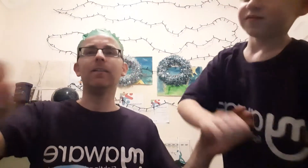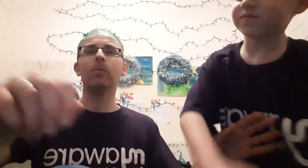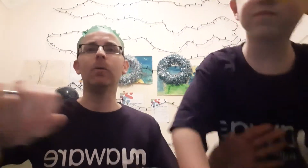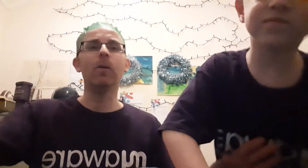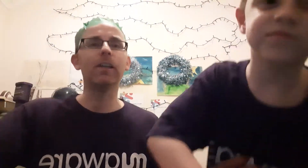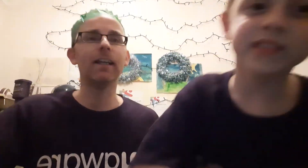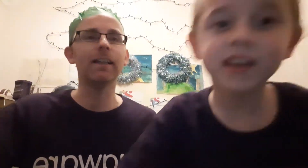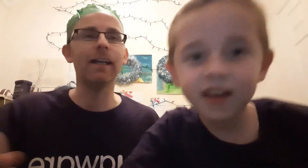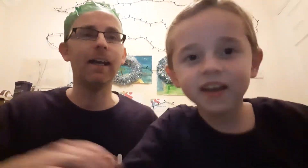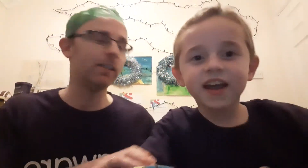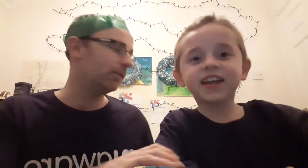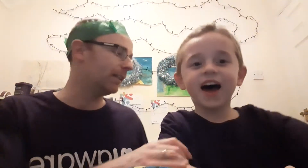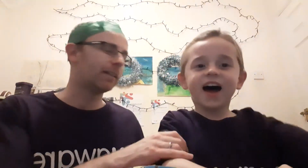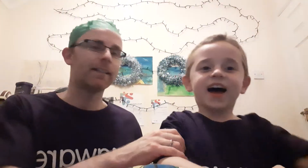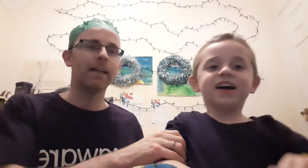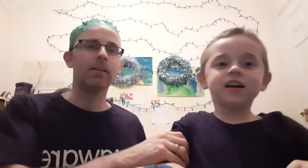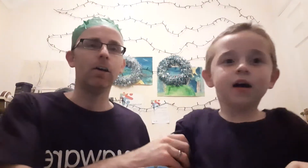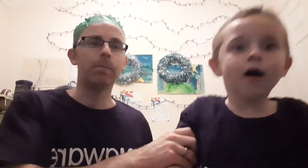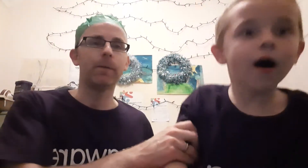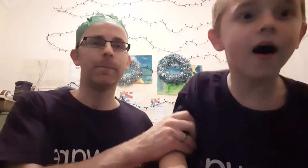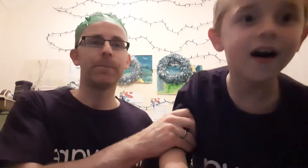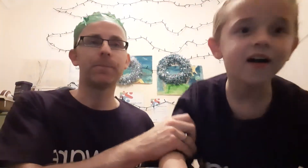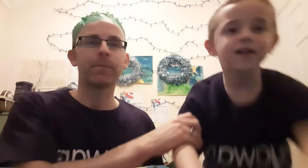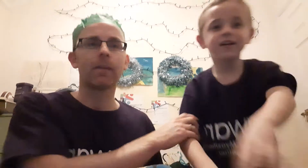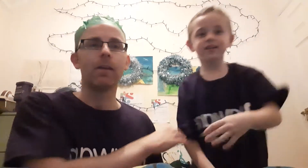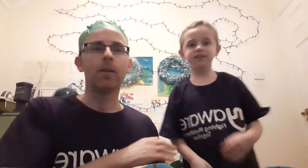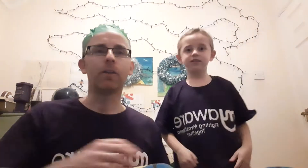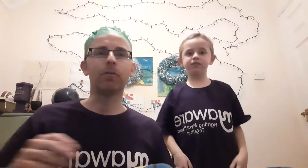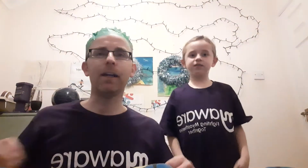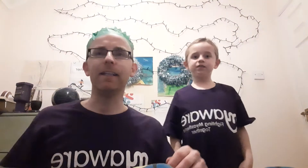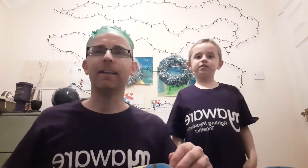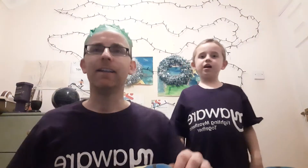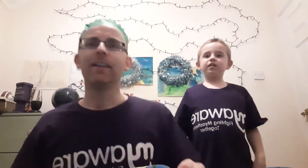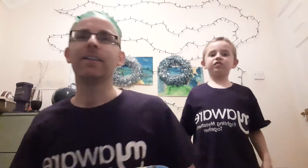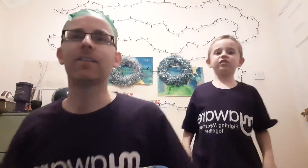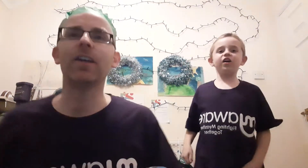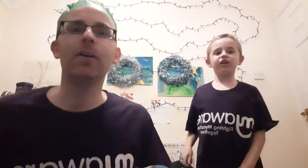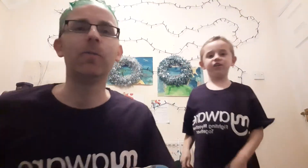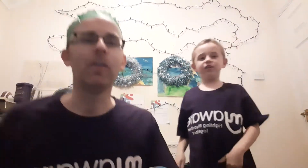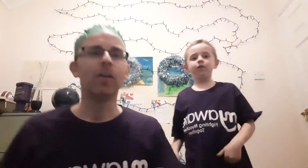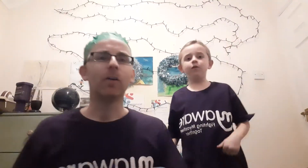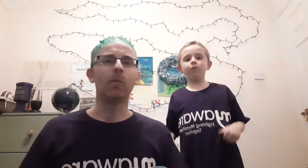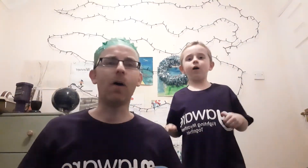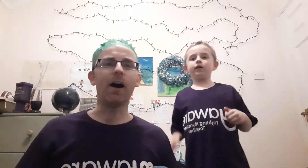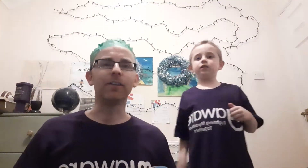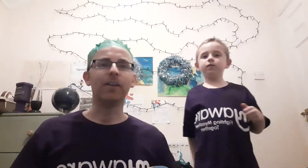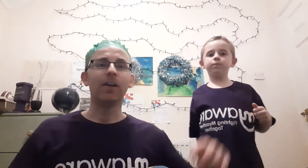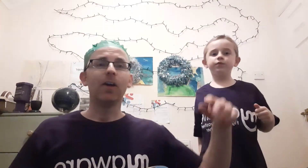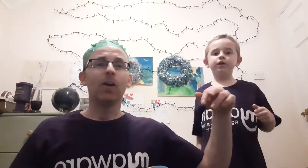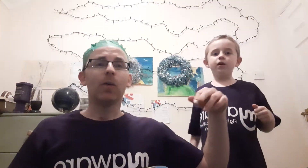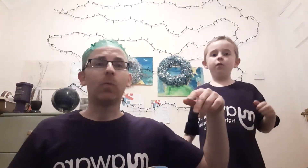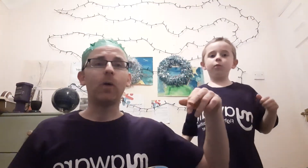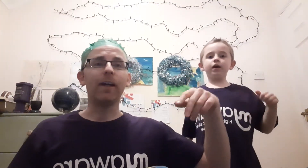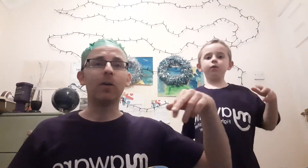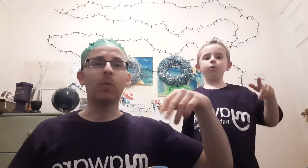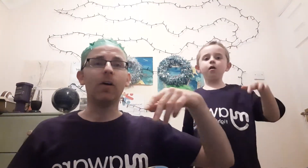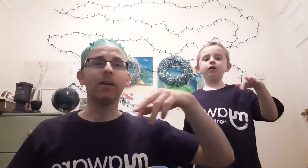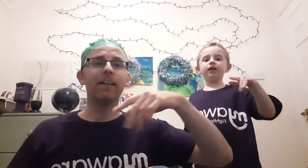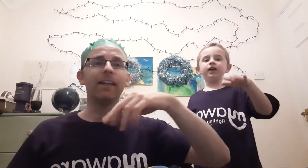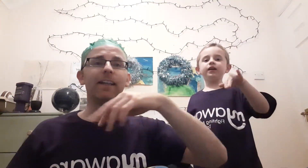We're walking in the air. You need to stand up. Three, two, one. We're walking